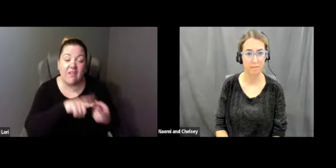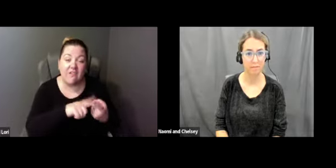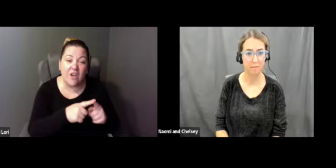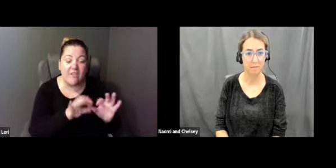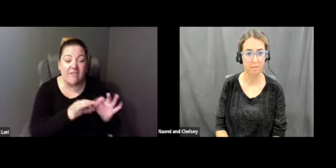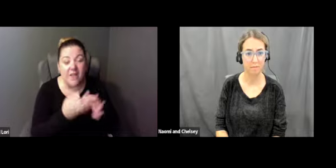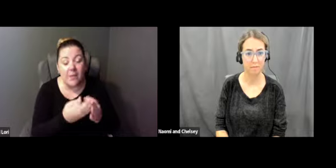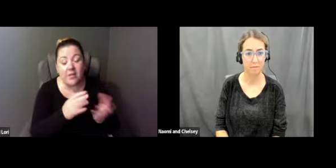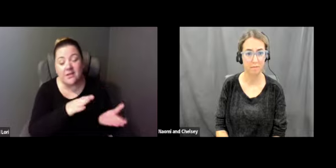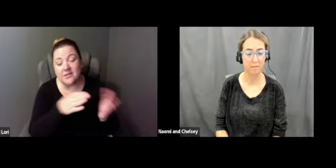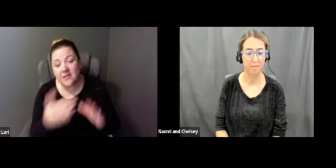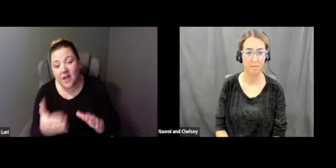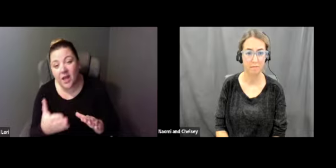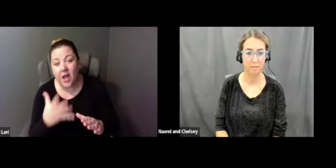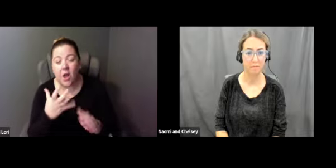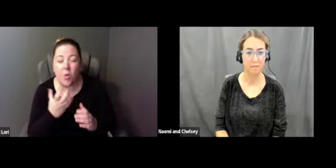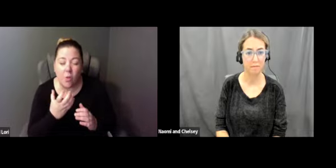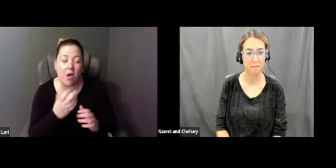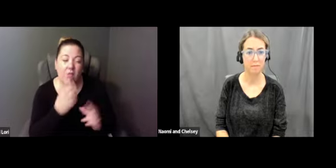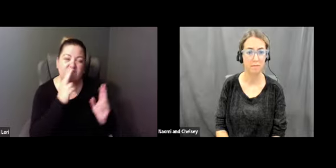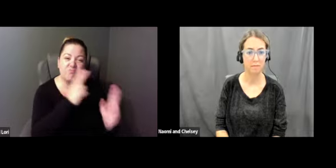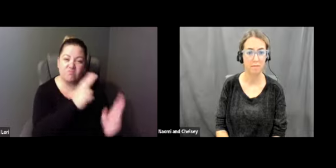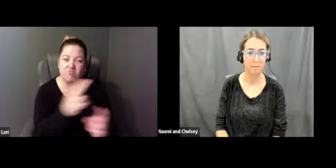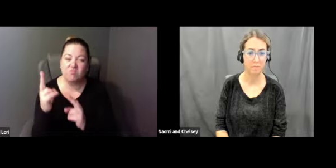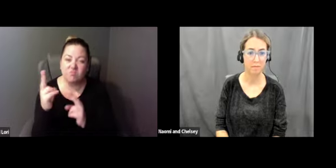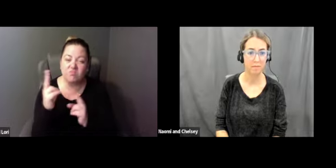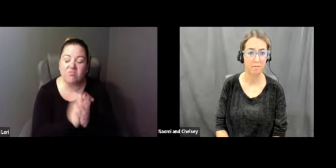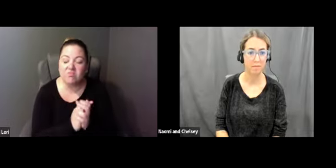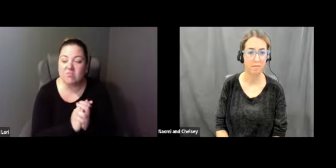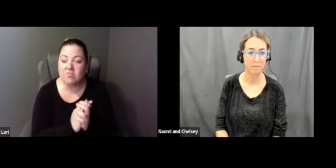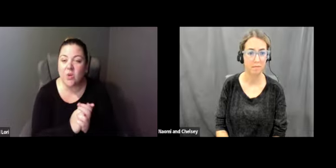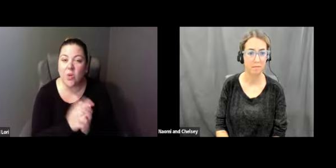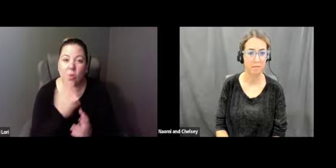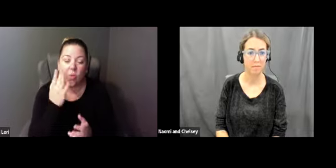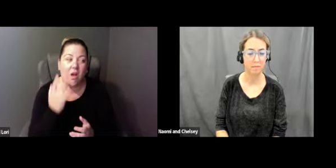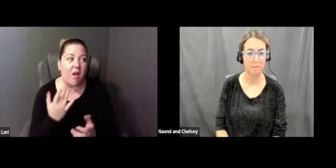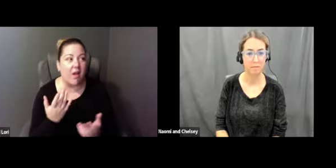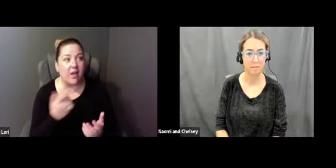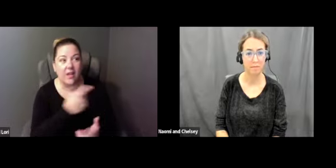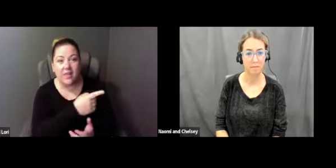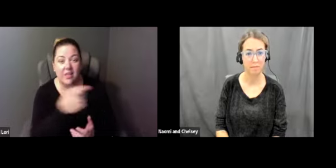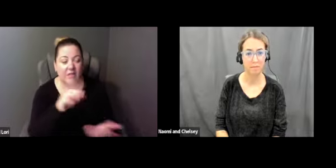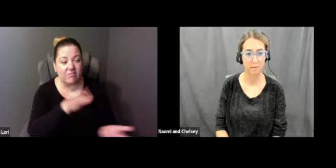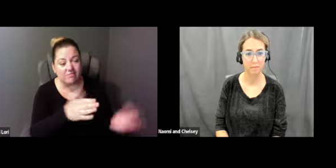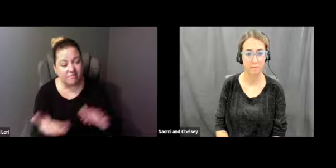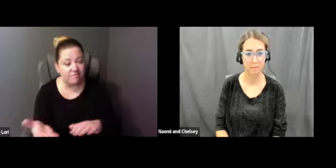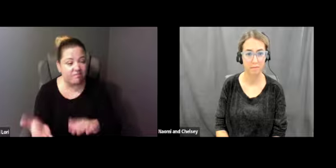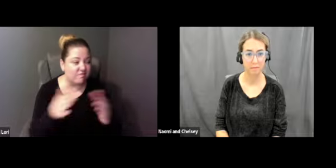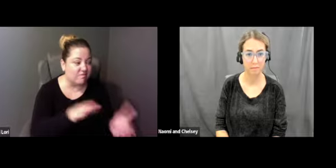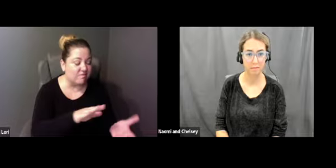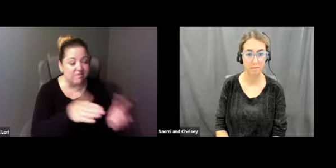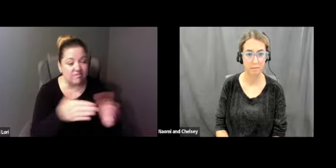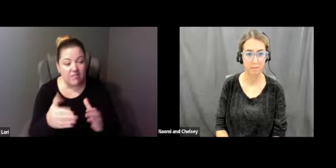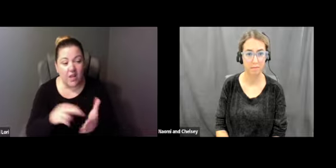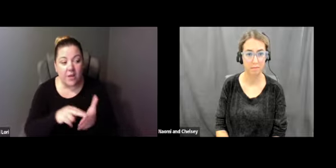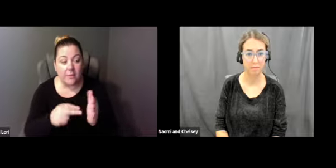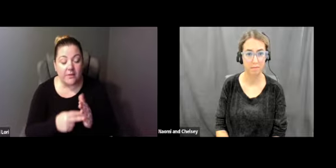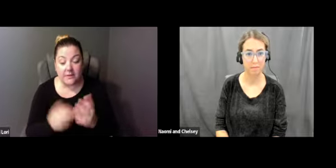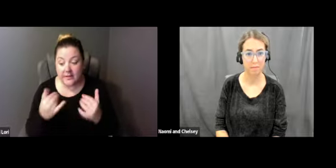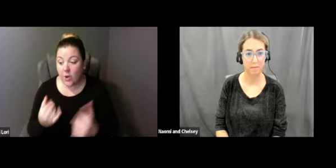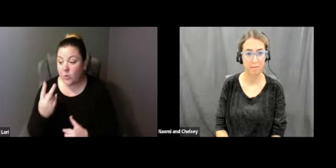lives, because unfortunately them succumbing to this has got us to a place where 2.5 years later